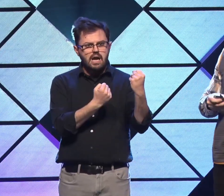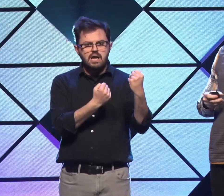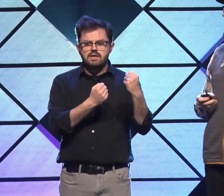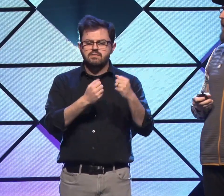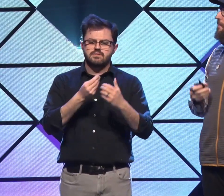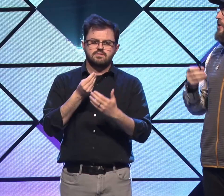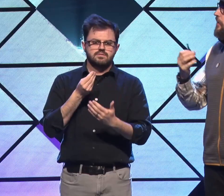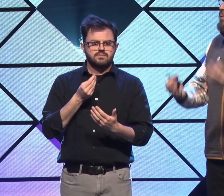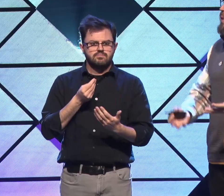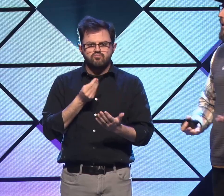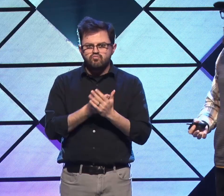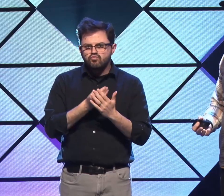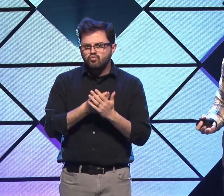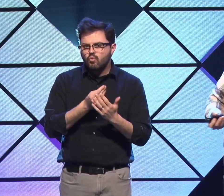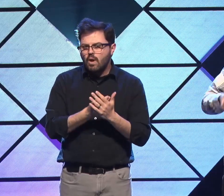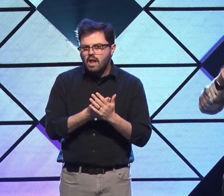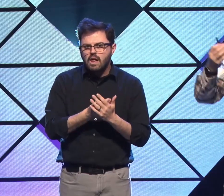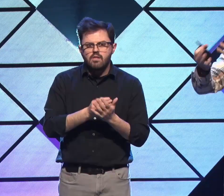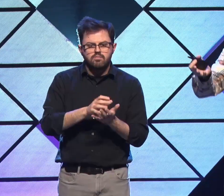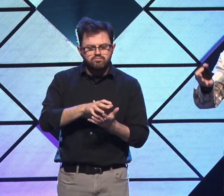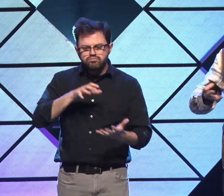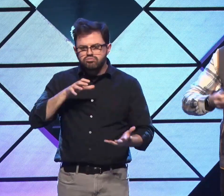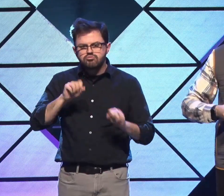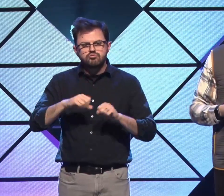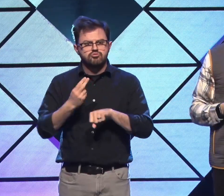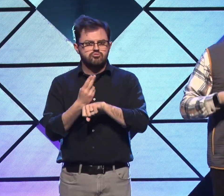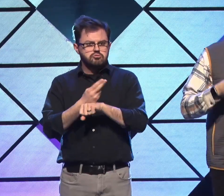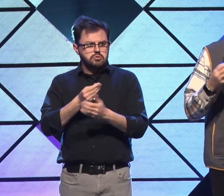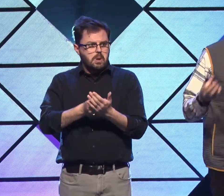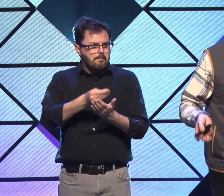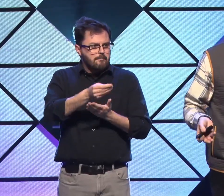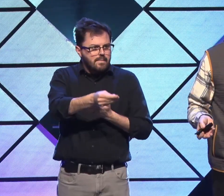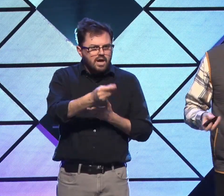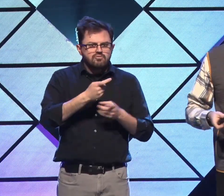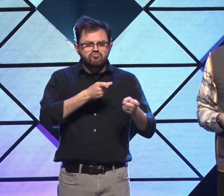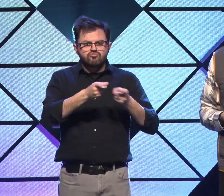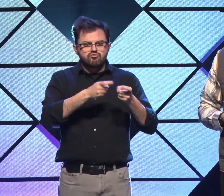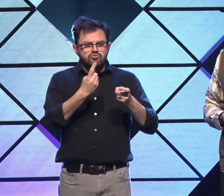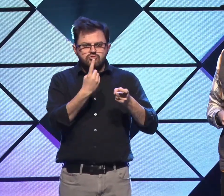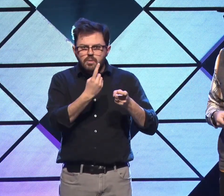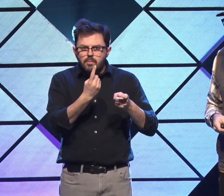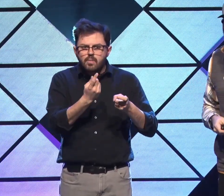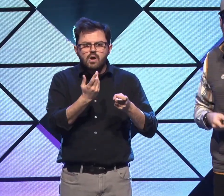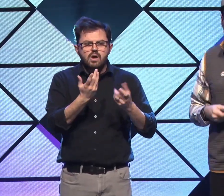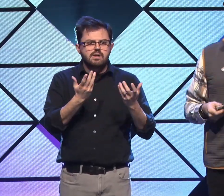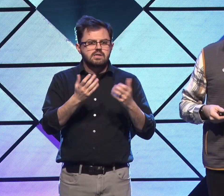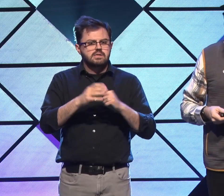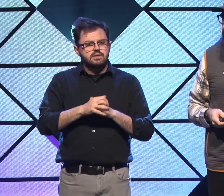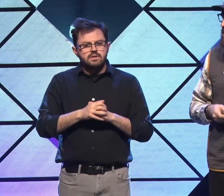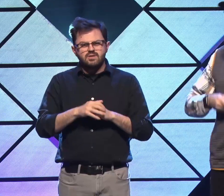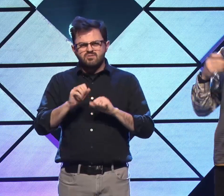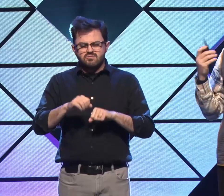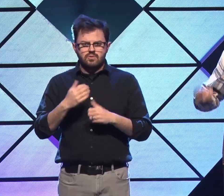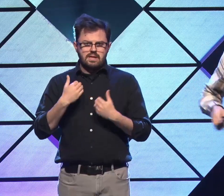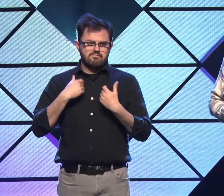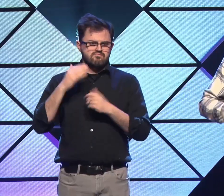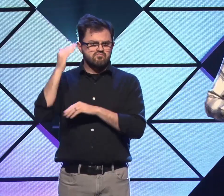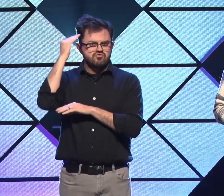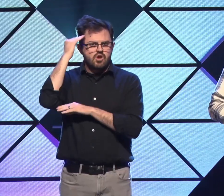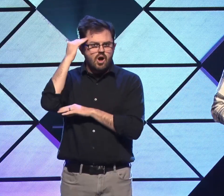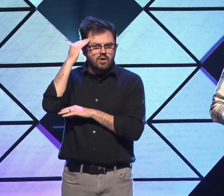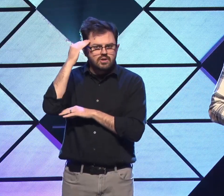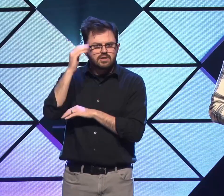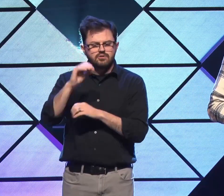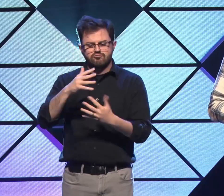You could have a measure of wealth and use your wealth to hold control over someone or influence. Knowledge,